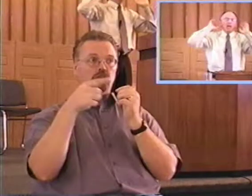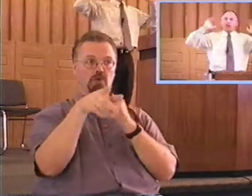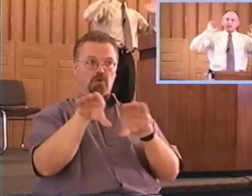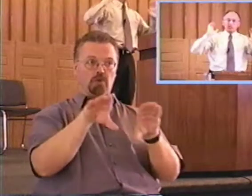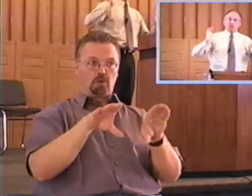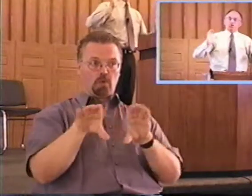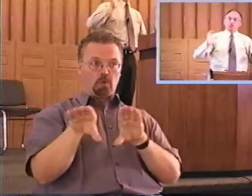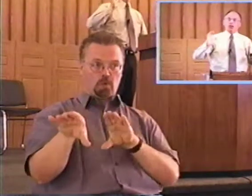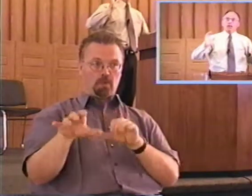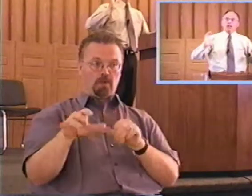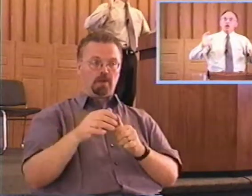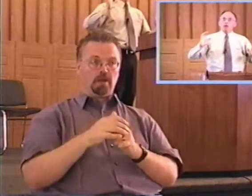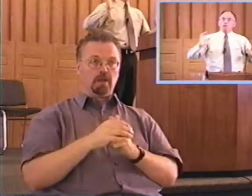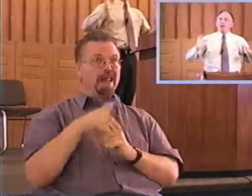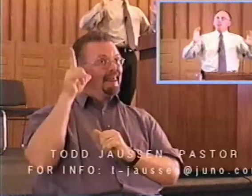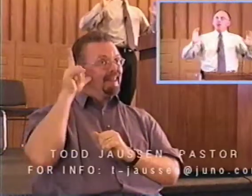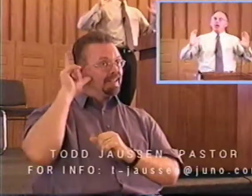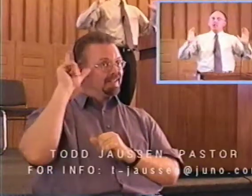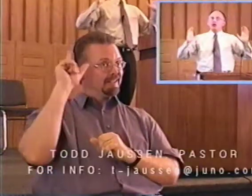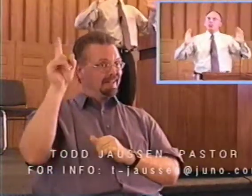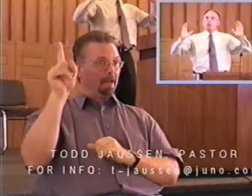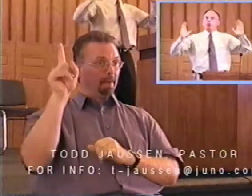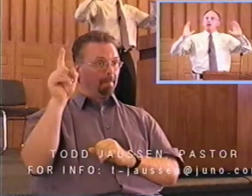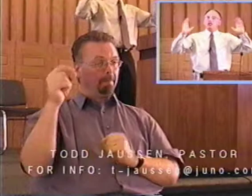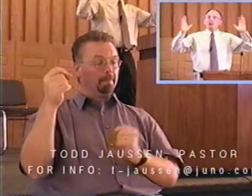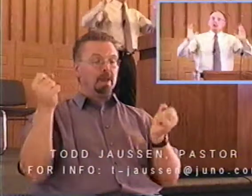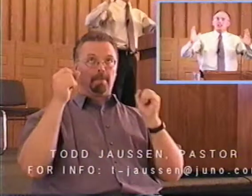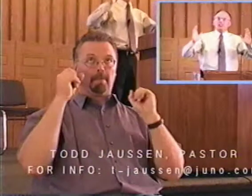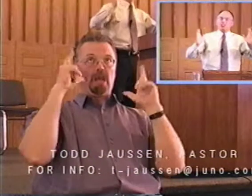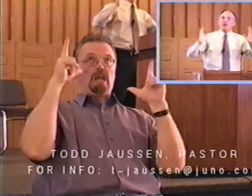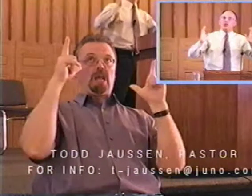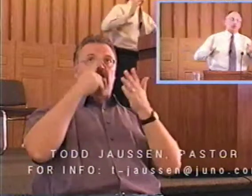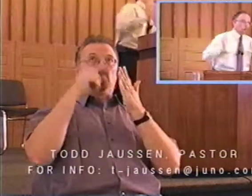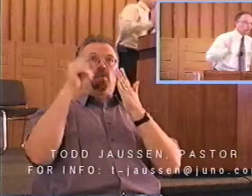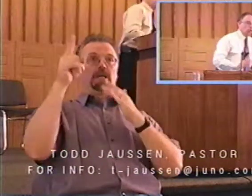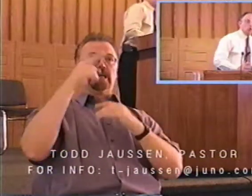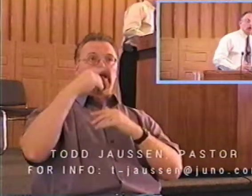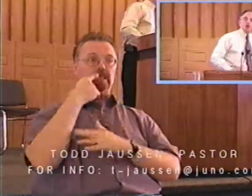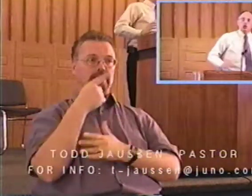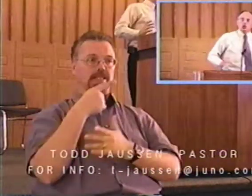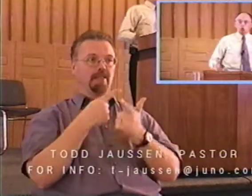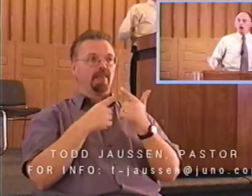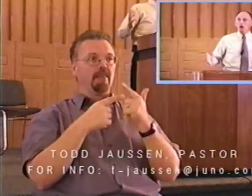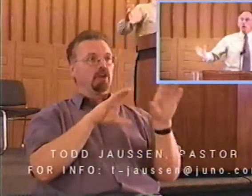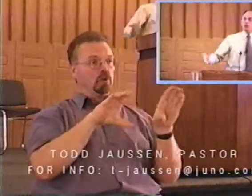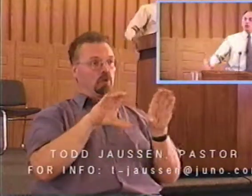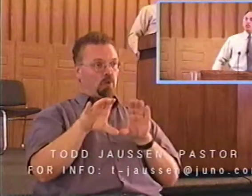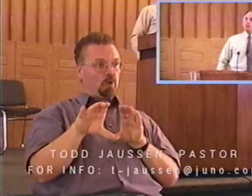do. Listen to him. Be amazed at what he says and then do it.